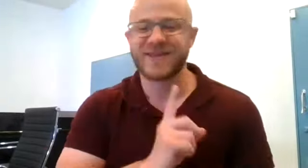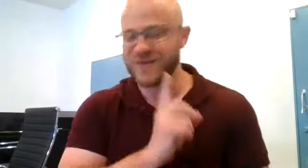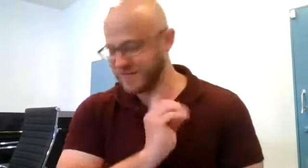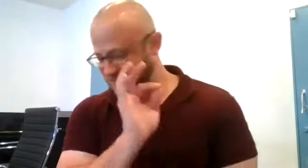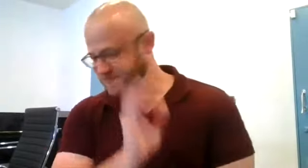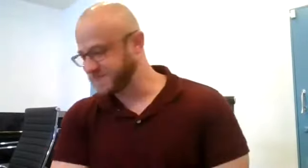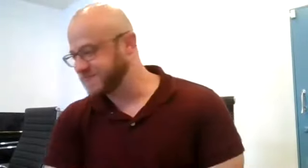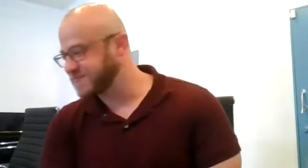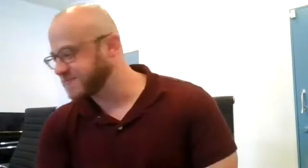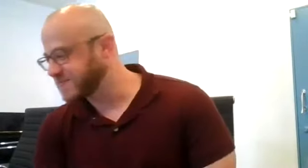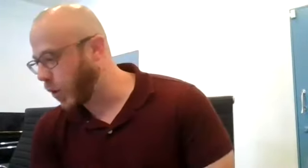Single.